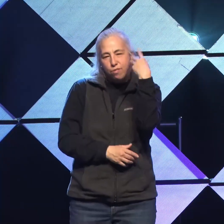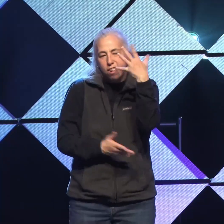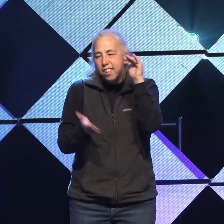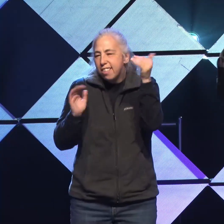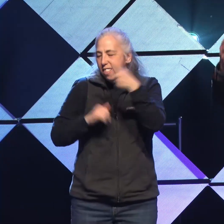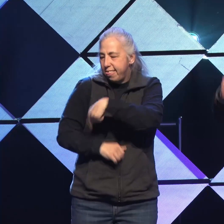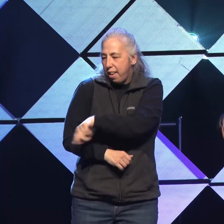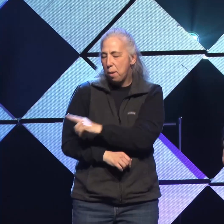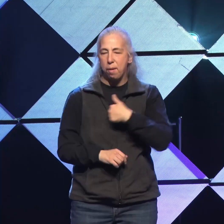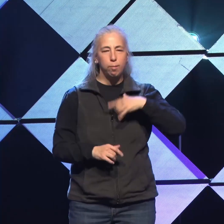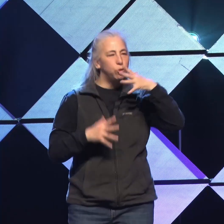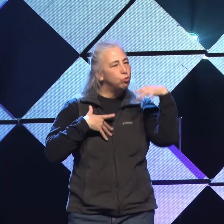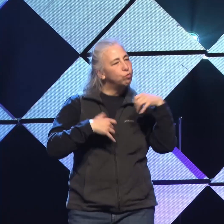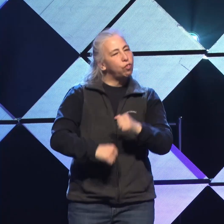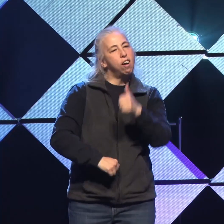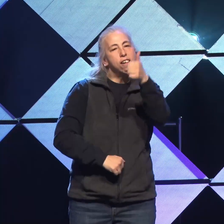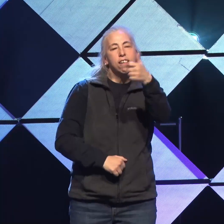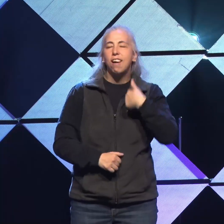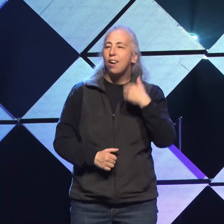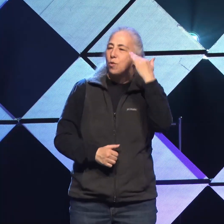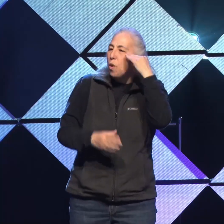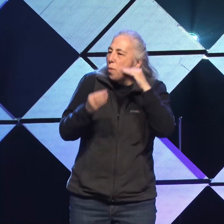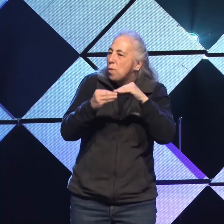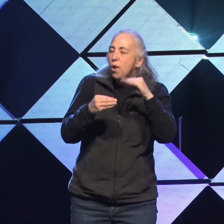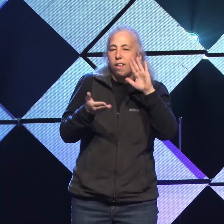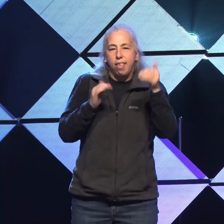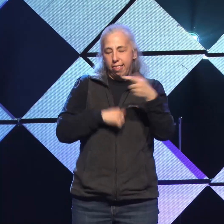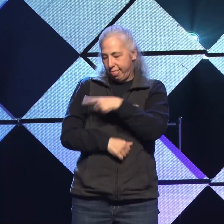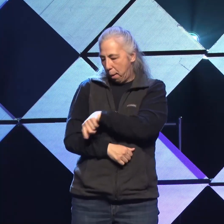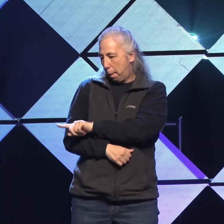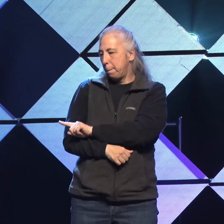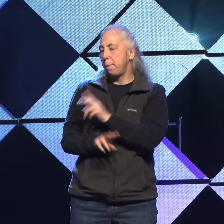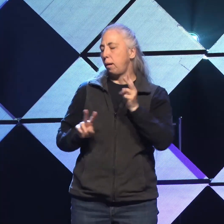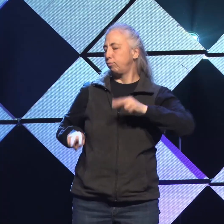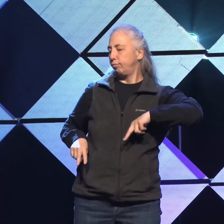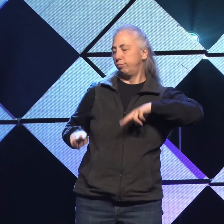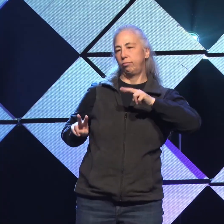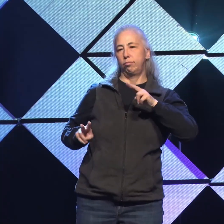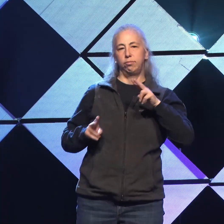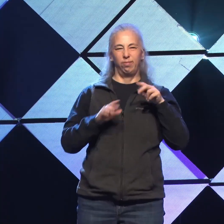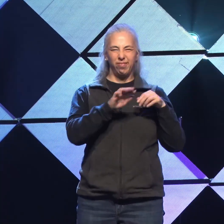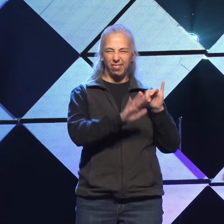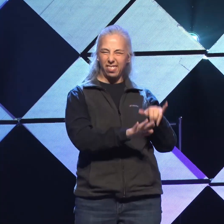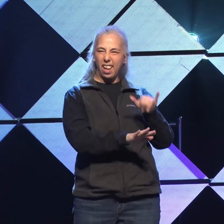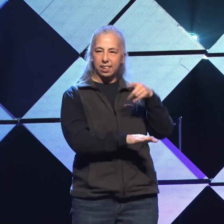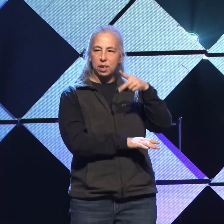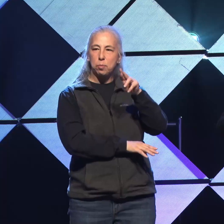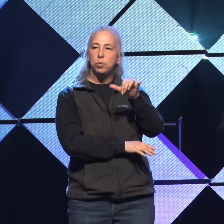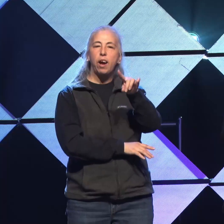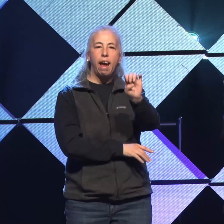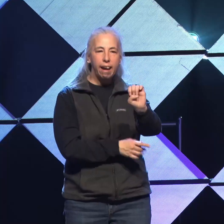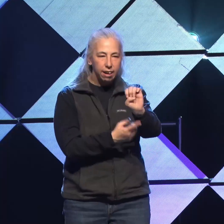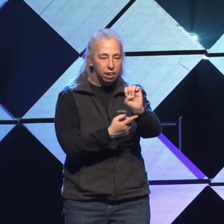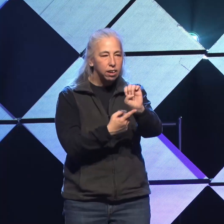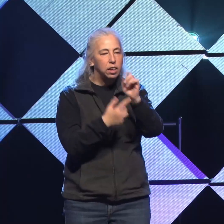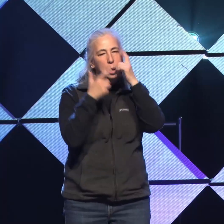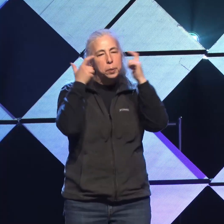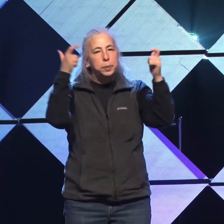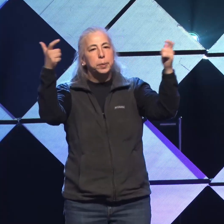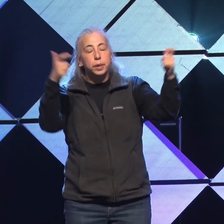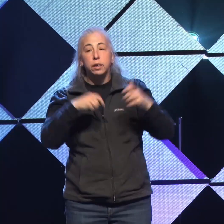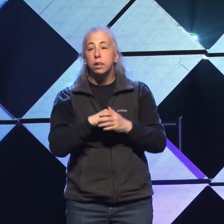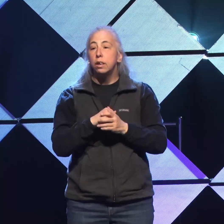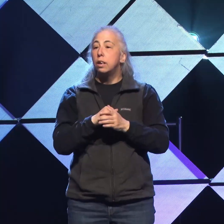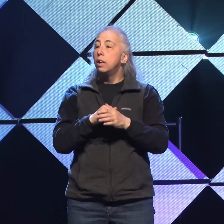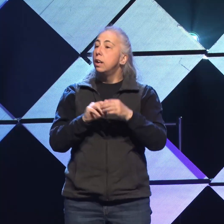than, more knowledgeable than somebody else. That's the pride we're talking about today. And the wisdom from Scripture on